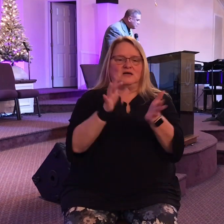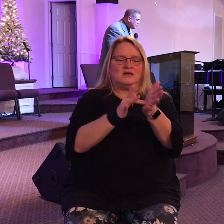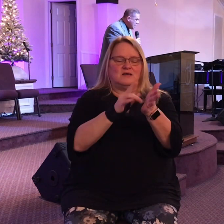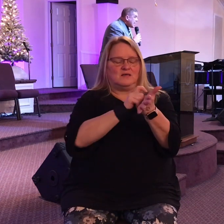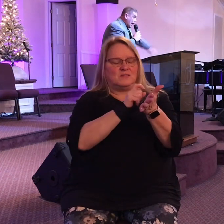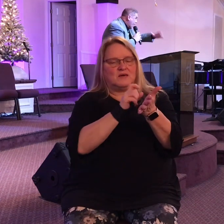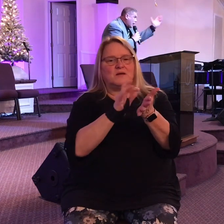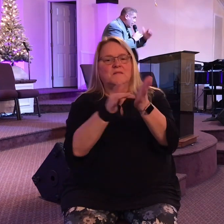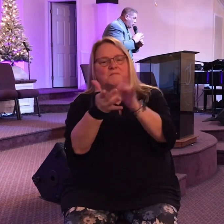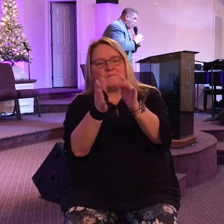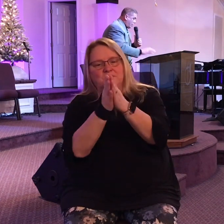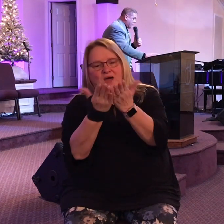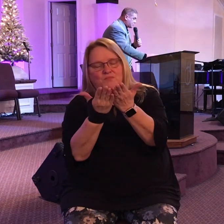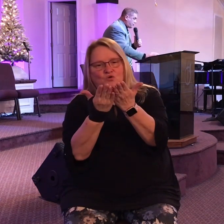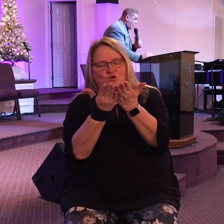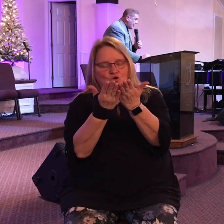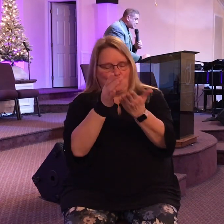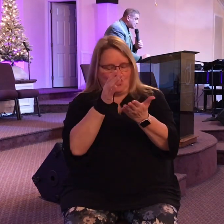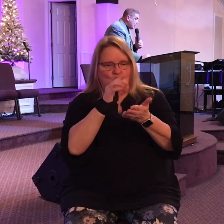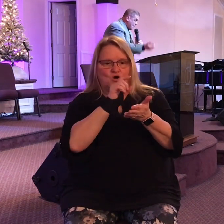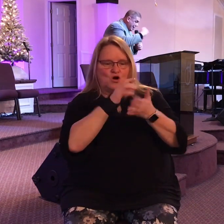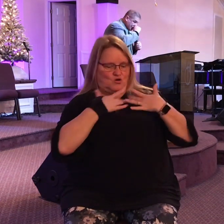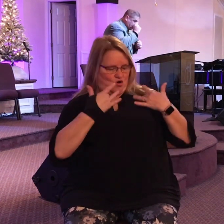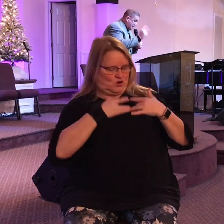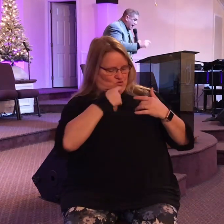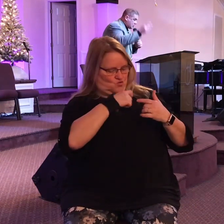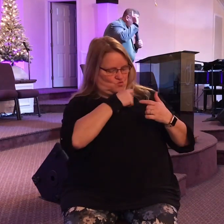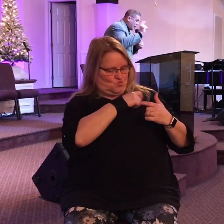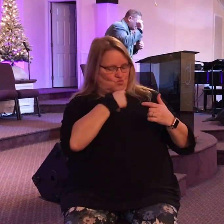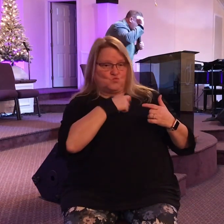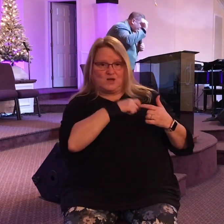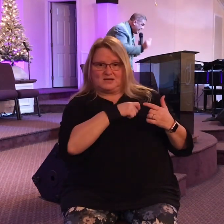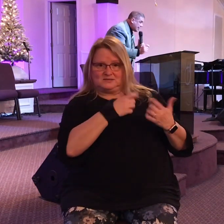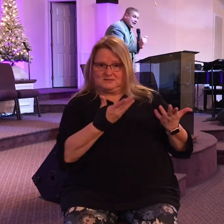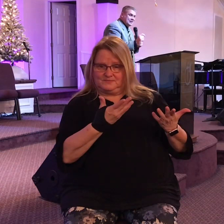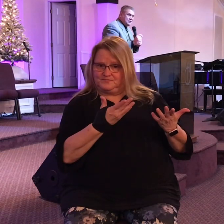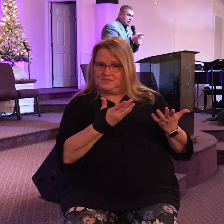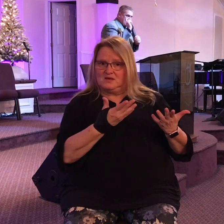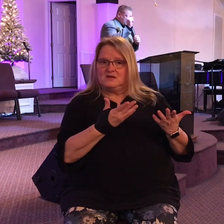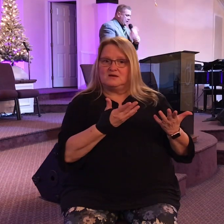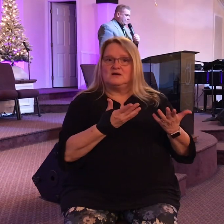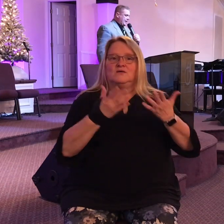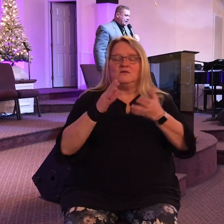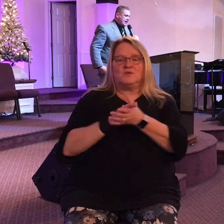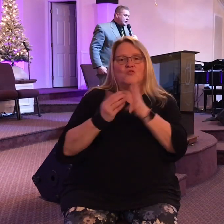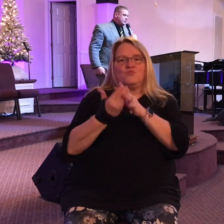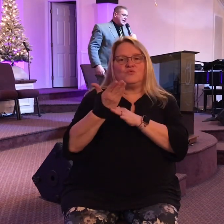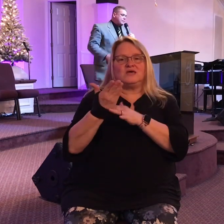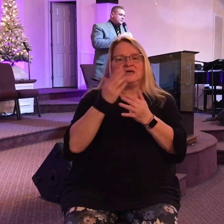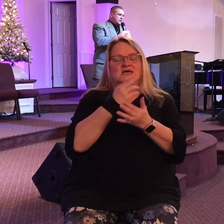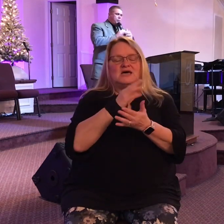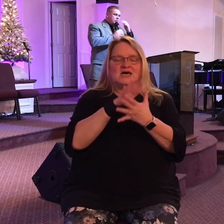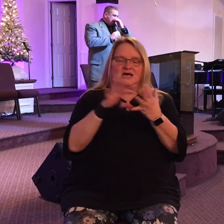men. Clearly you are an epistle of Christ, ministered by us, written not with ink, but by the Spirit of the living God.